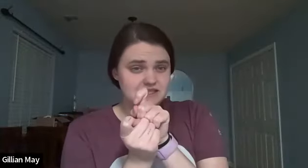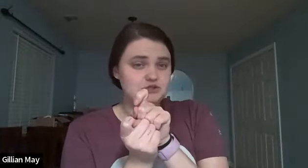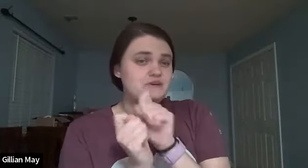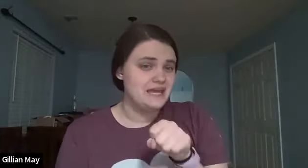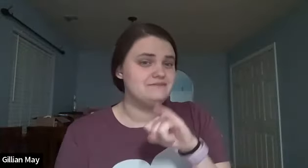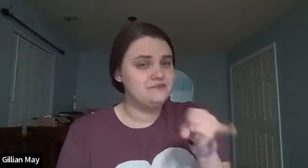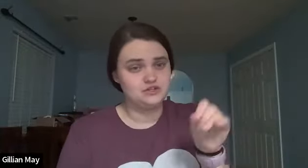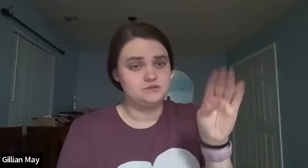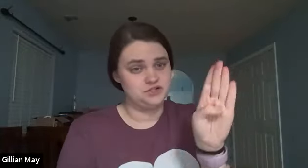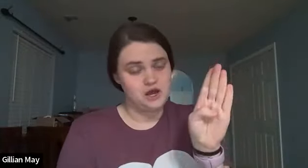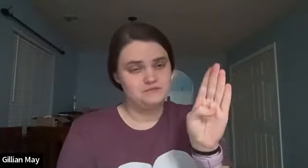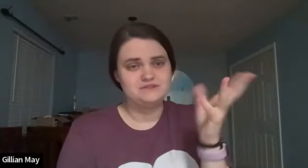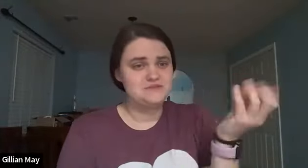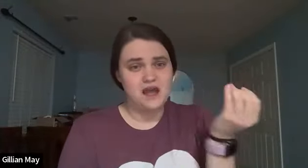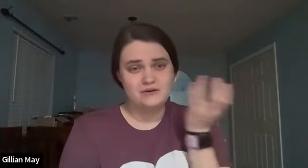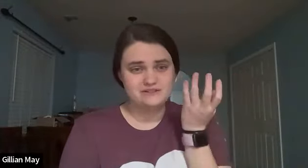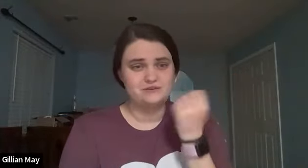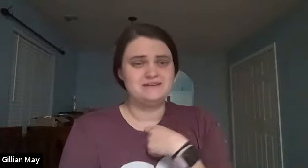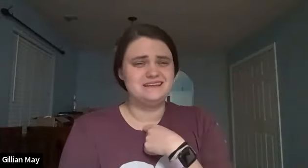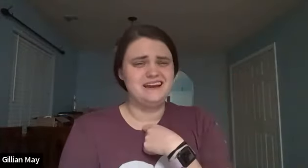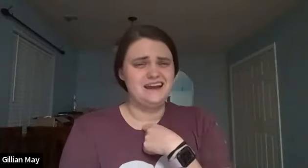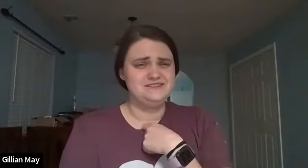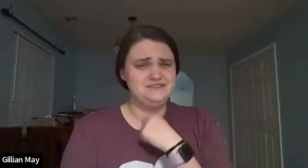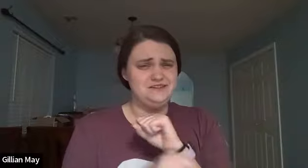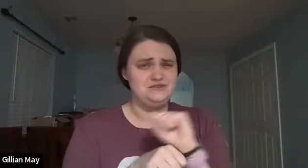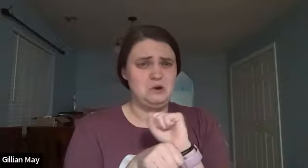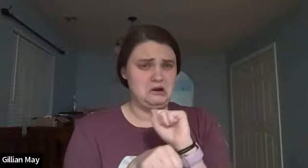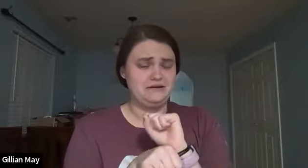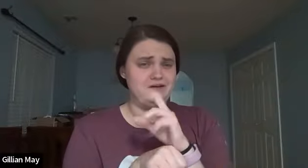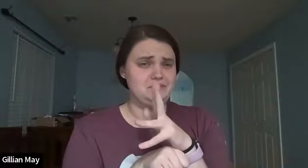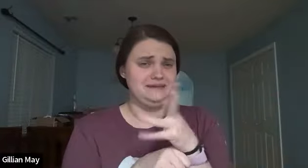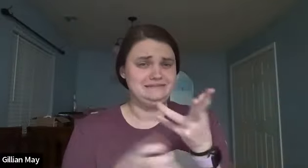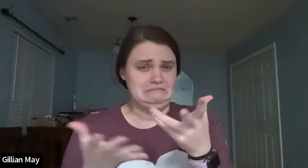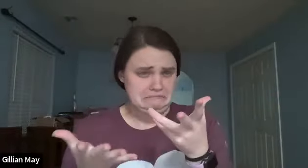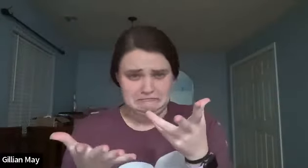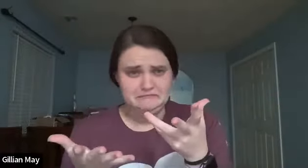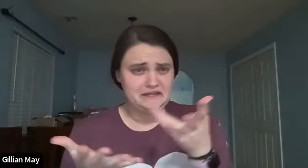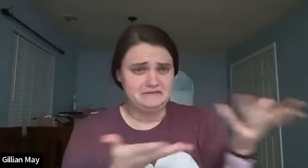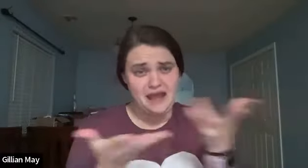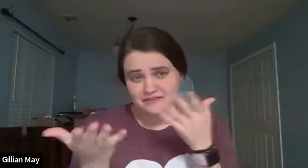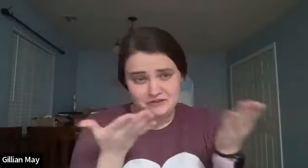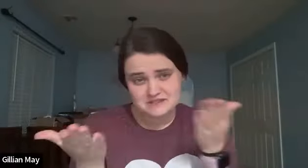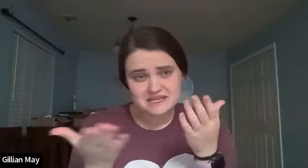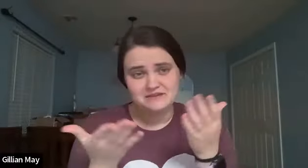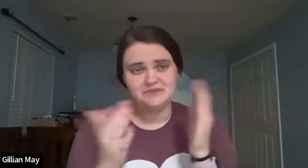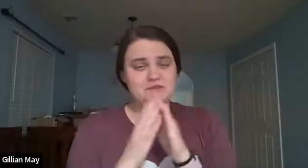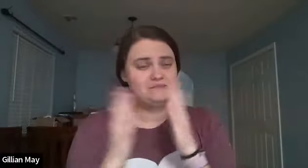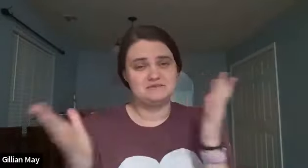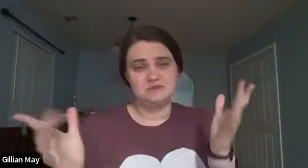you can fingerspell job. That was something I was told, but I was like, I'm just gonna use work. I mean, like I think they're the same, but there might be some people who are